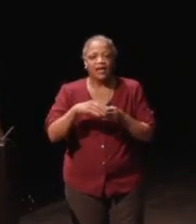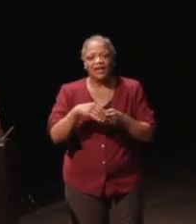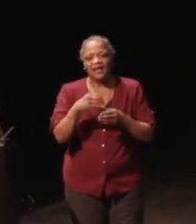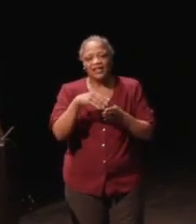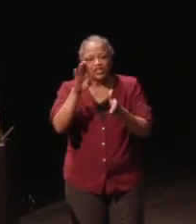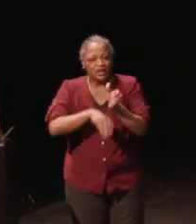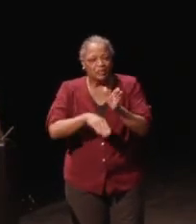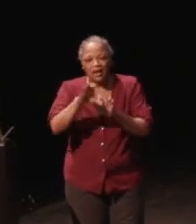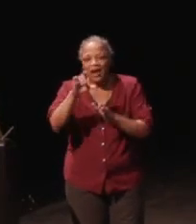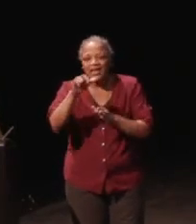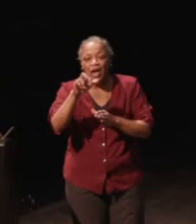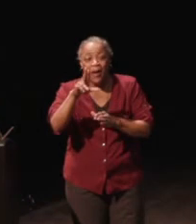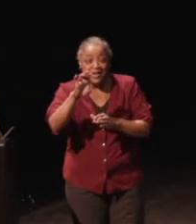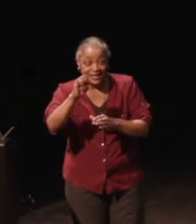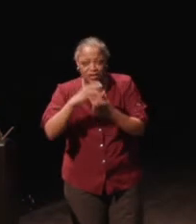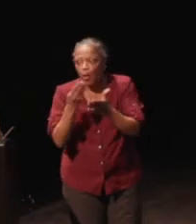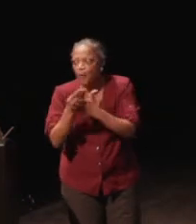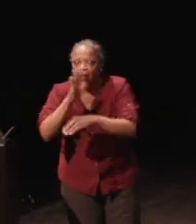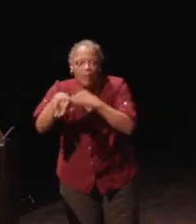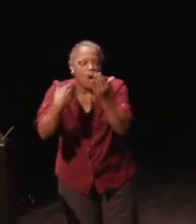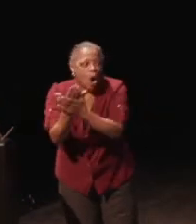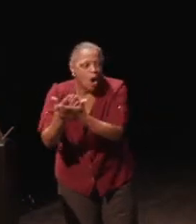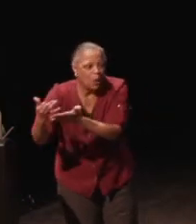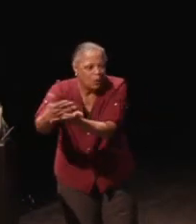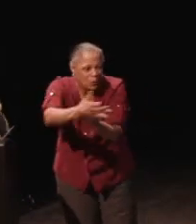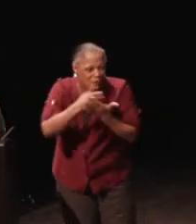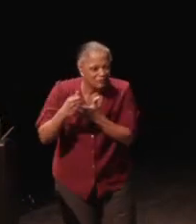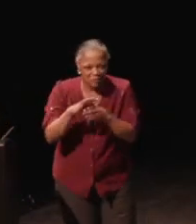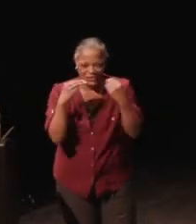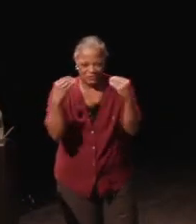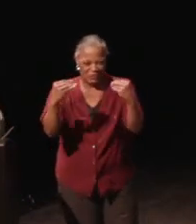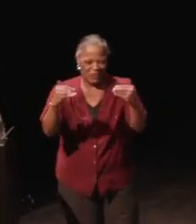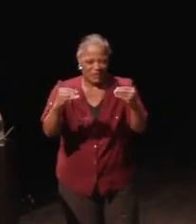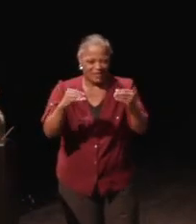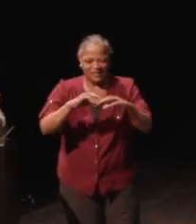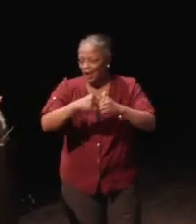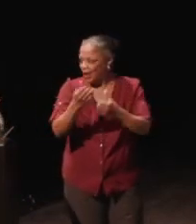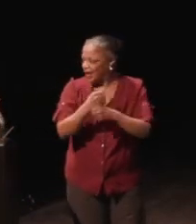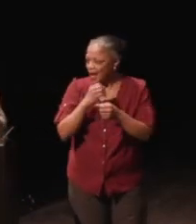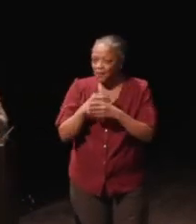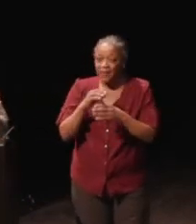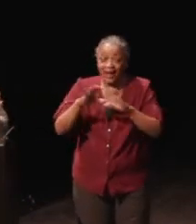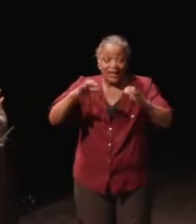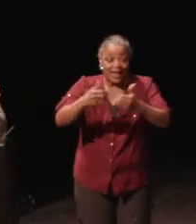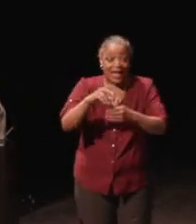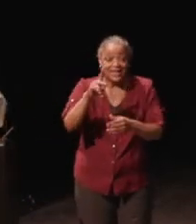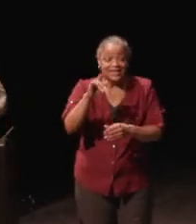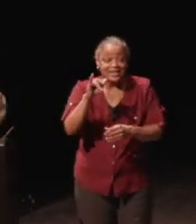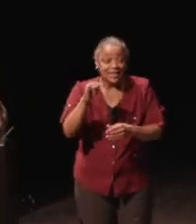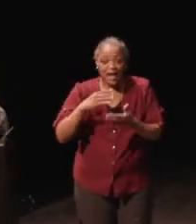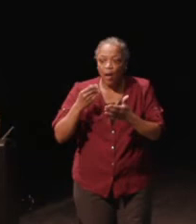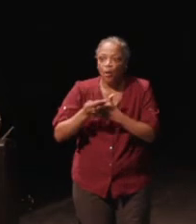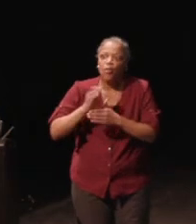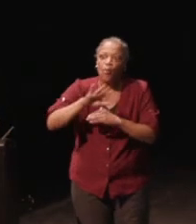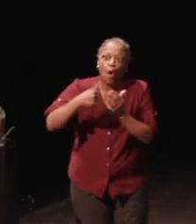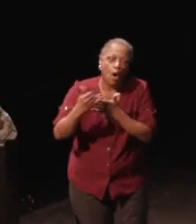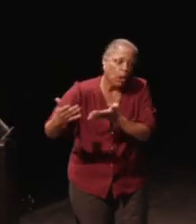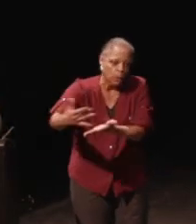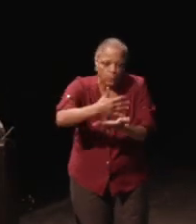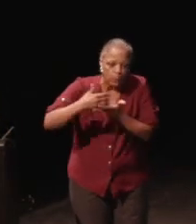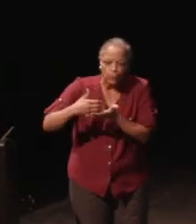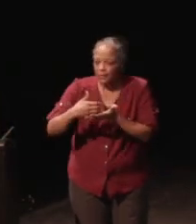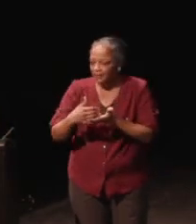bought all of them in the store. That's how I got my kit, my class kit. I was like,